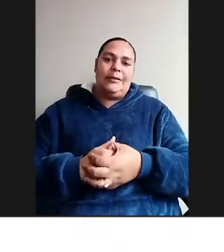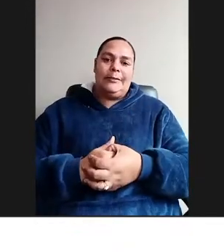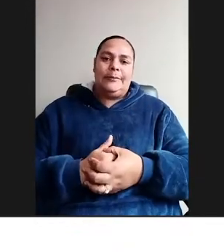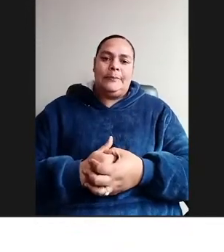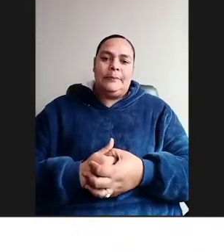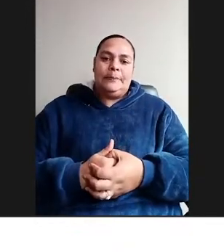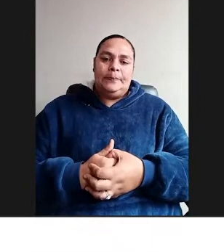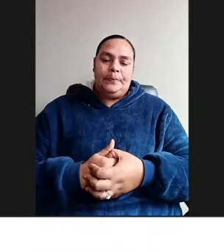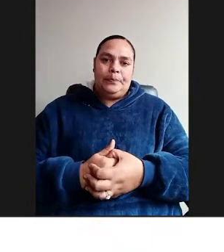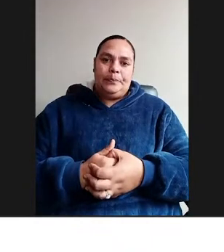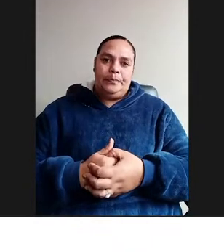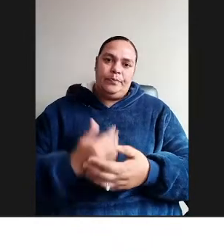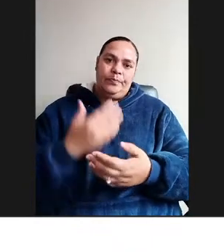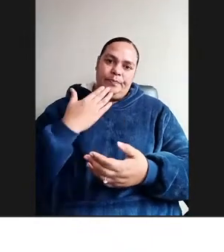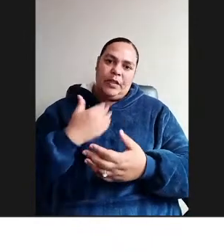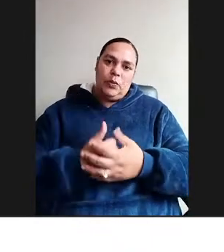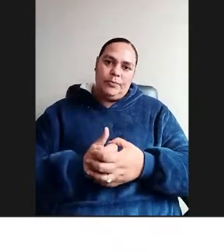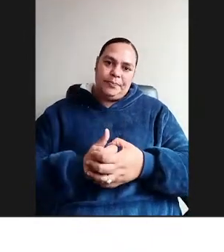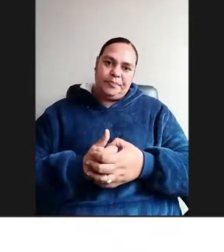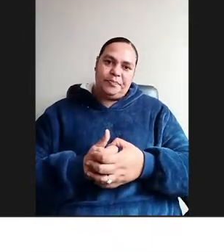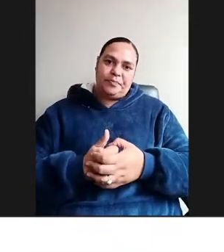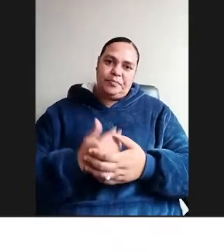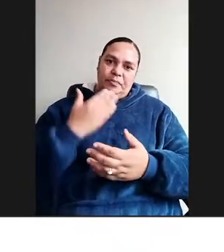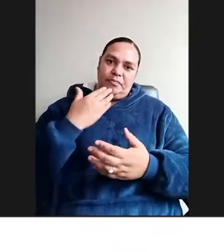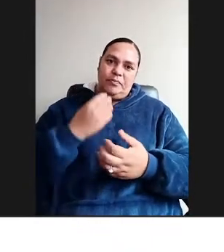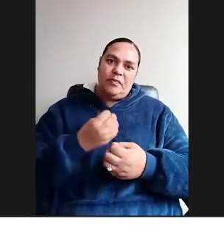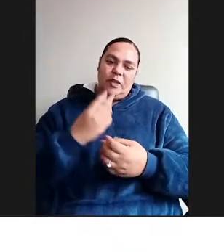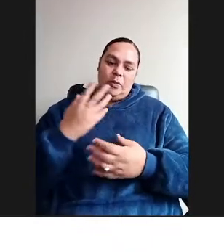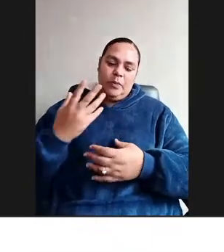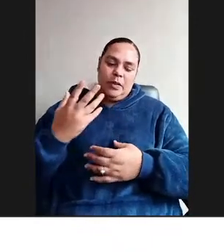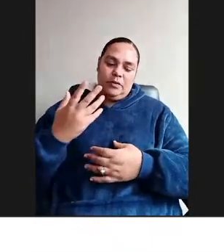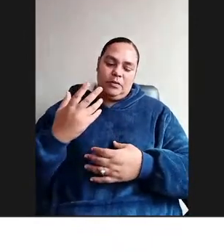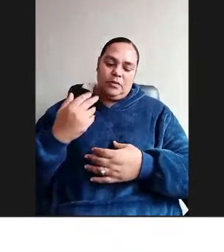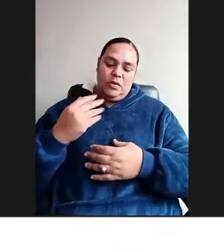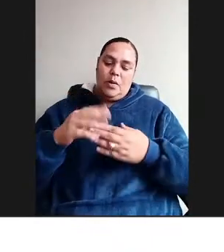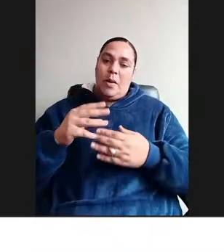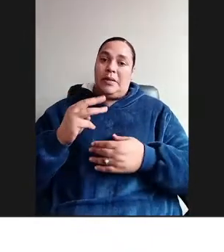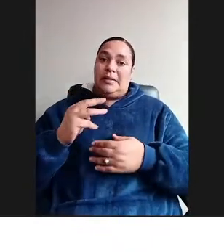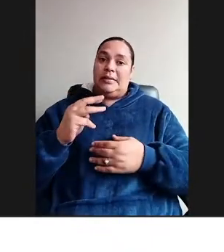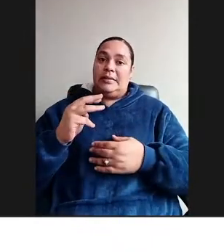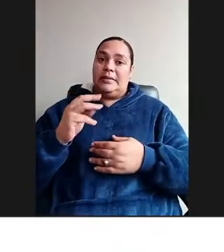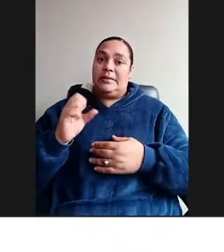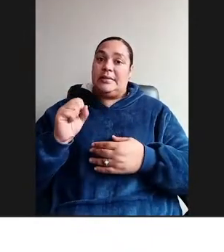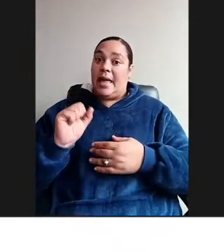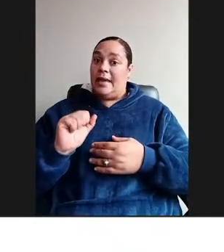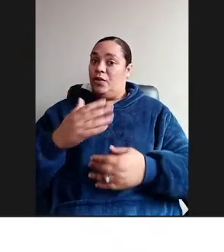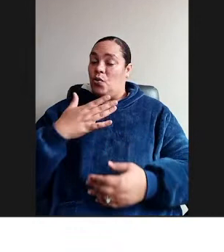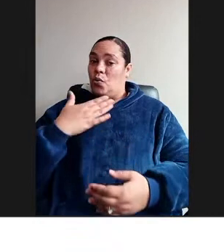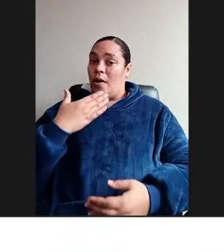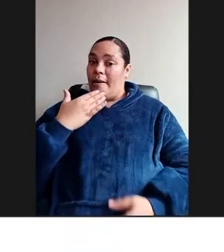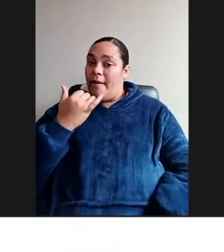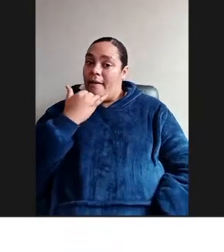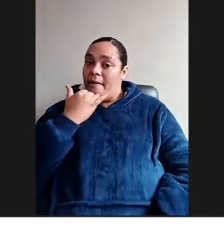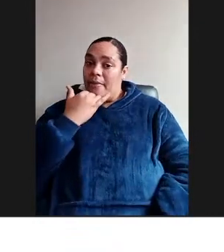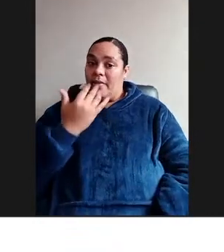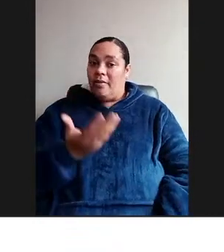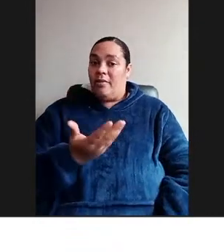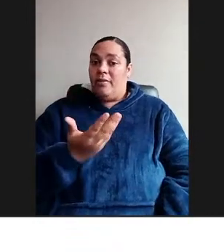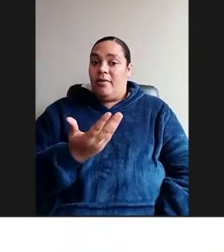Thank you. Thank you very much. Member Syed, you happy?